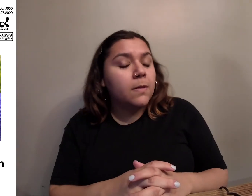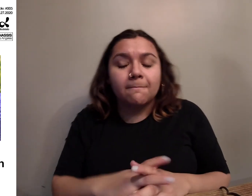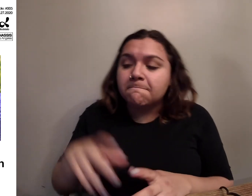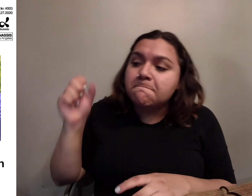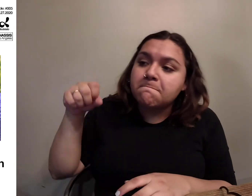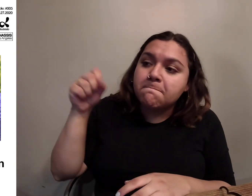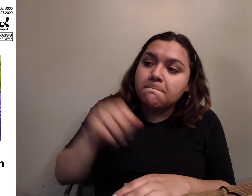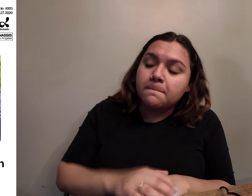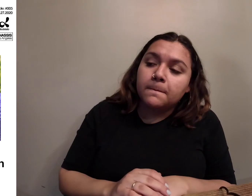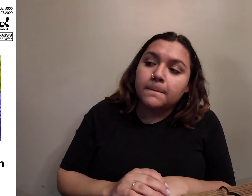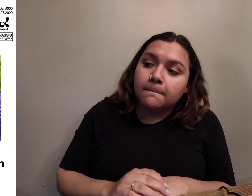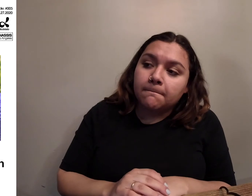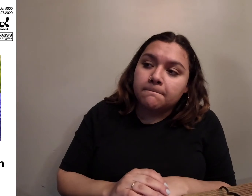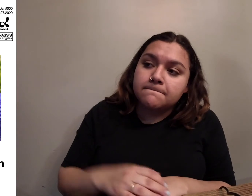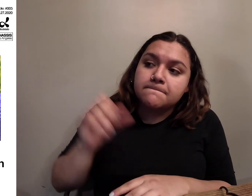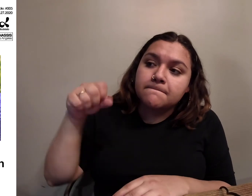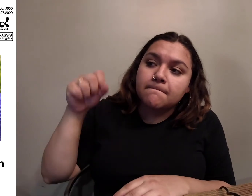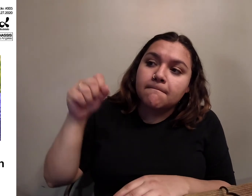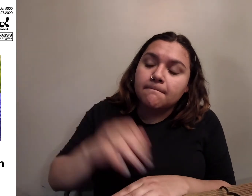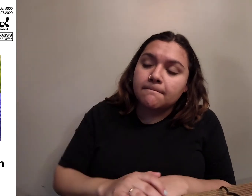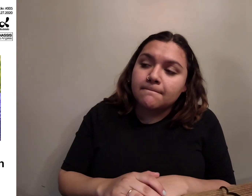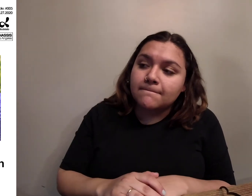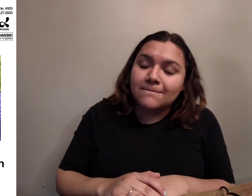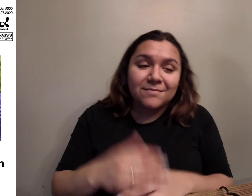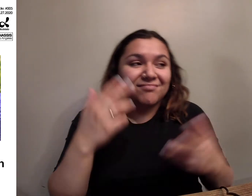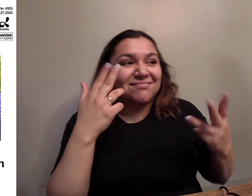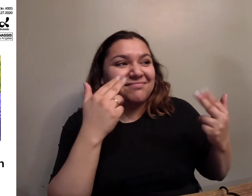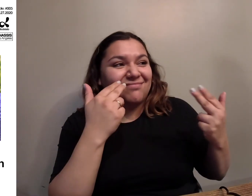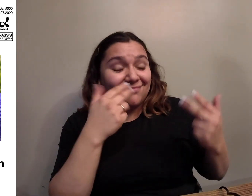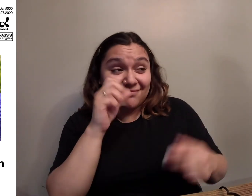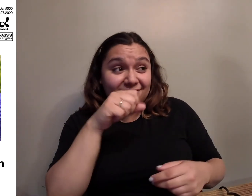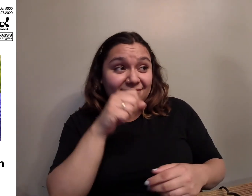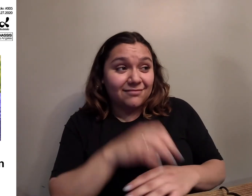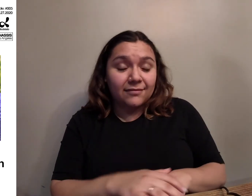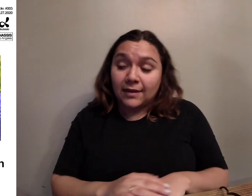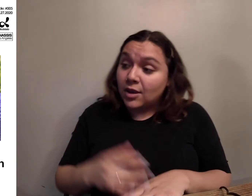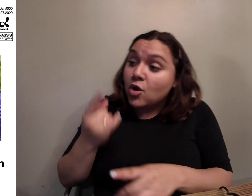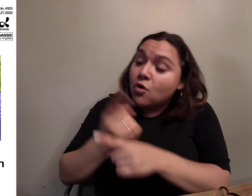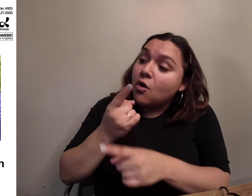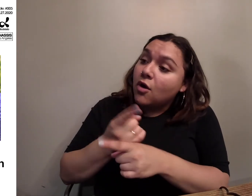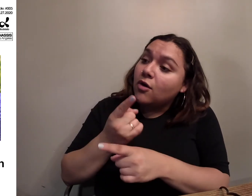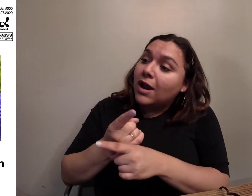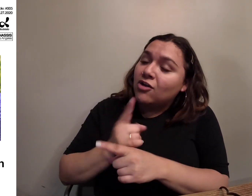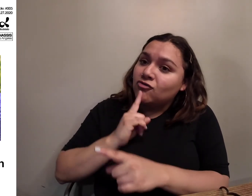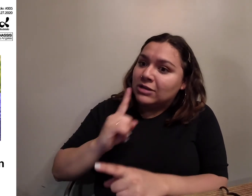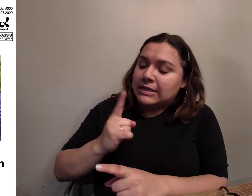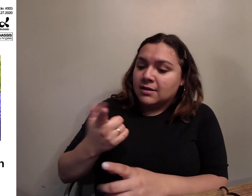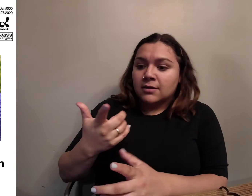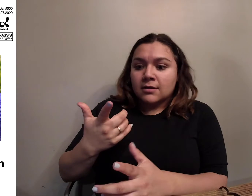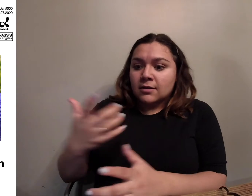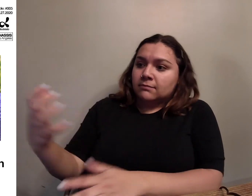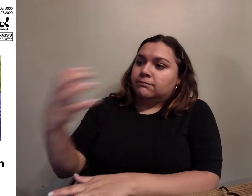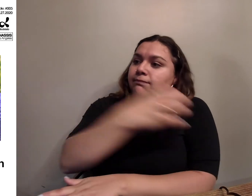Yeah. Yeah. Yeah. That's a loaded statement,